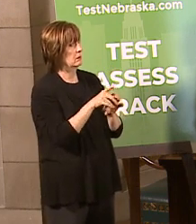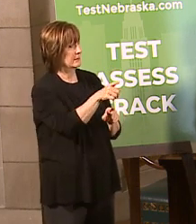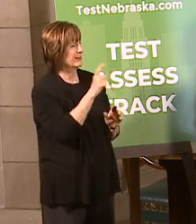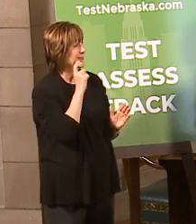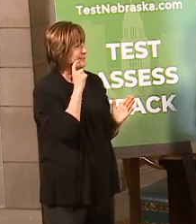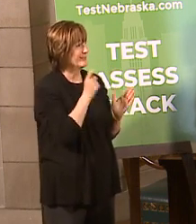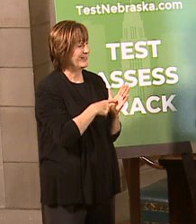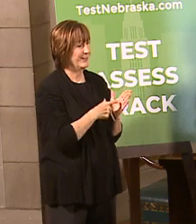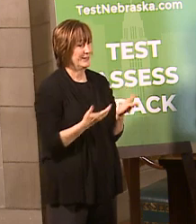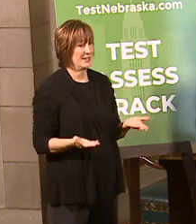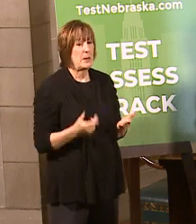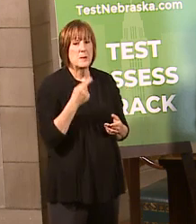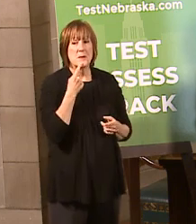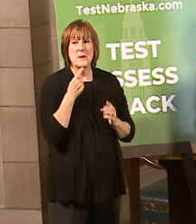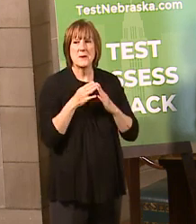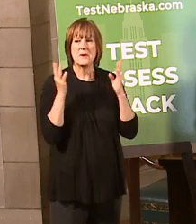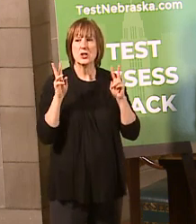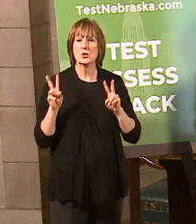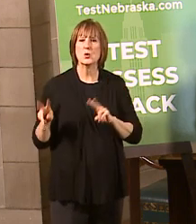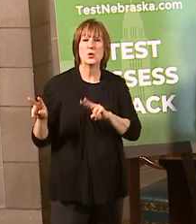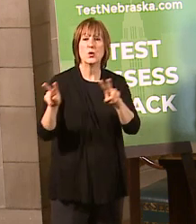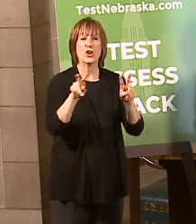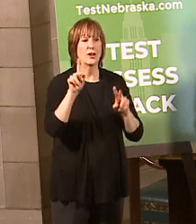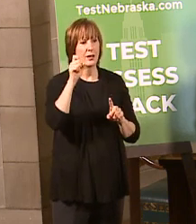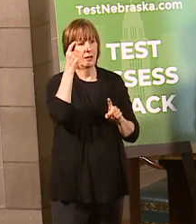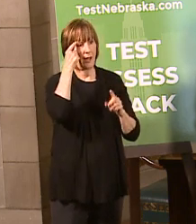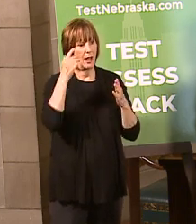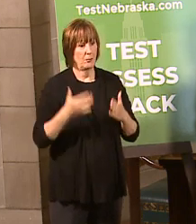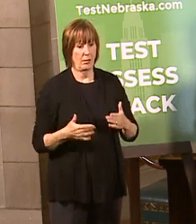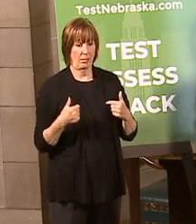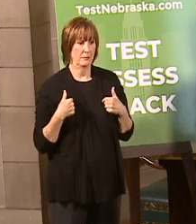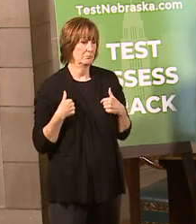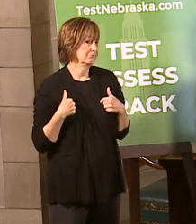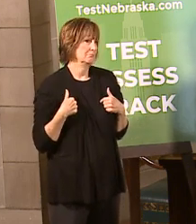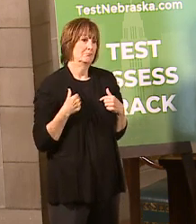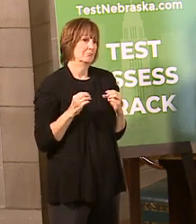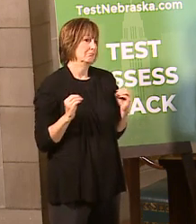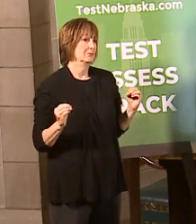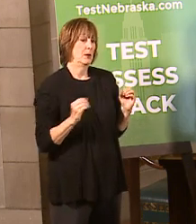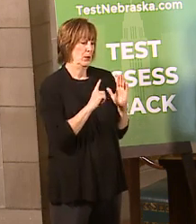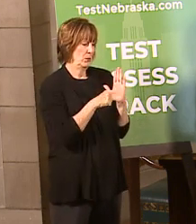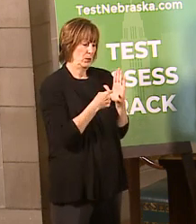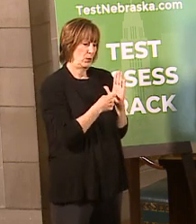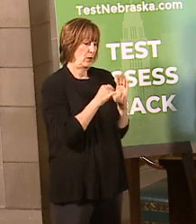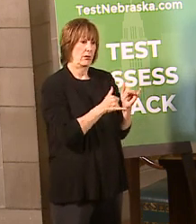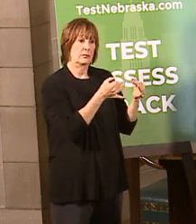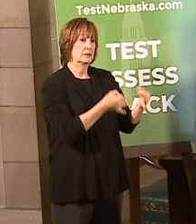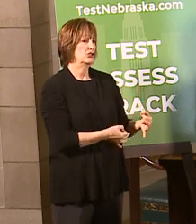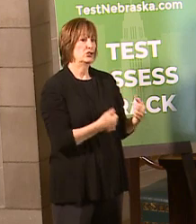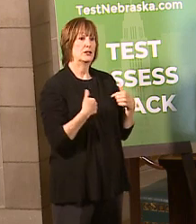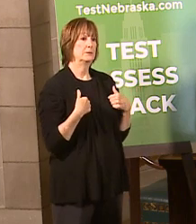notices that the public tours of the Capitol are not closed. Did I have any role in that decision? I did not. I was not a part of that decision.